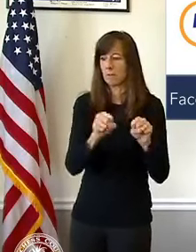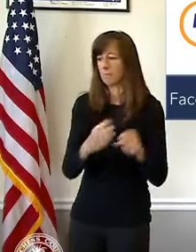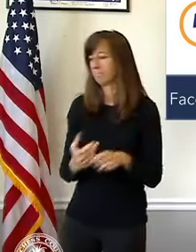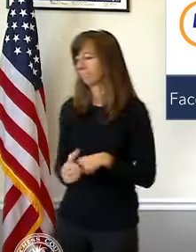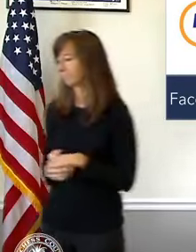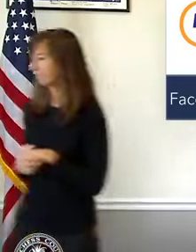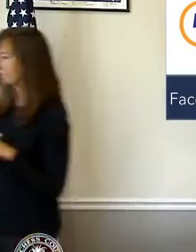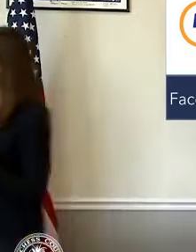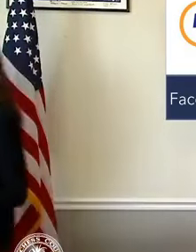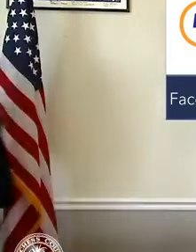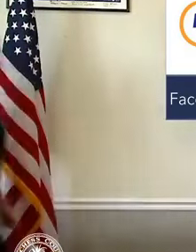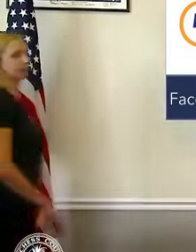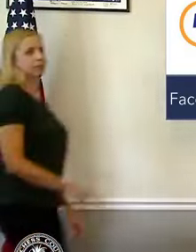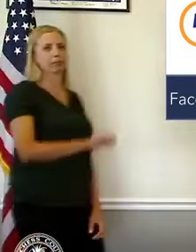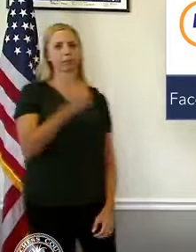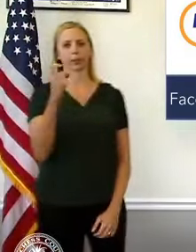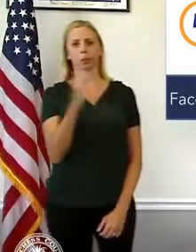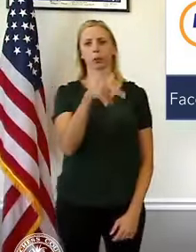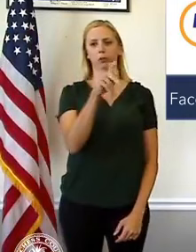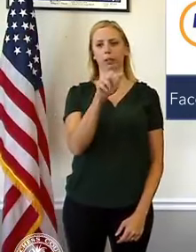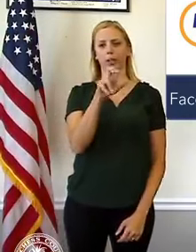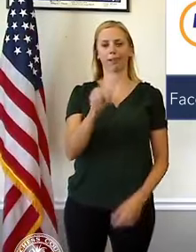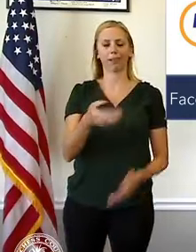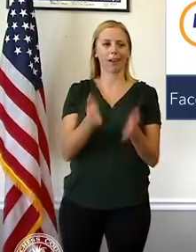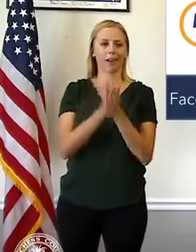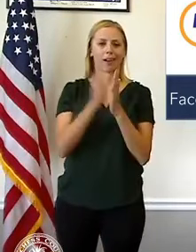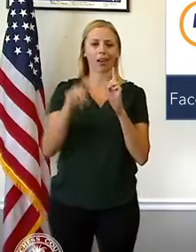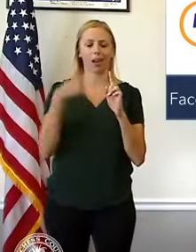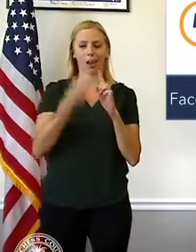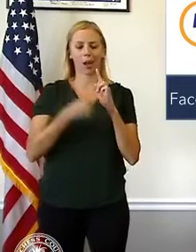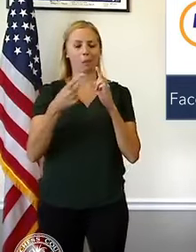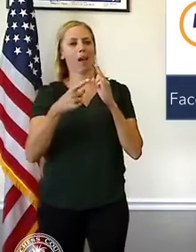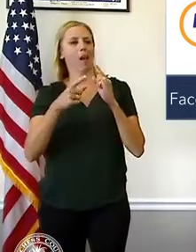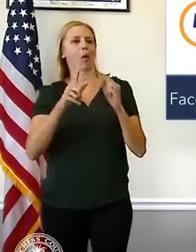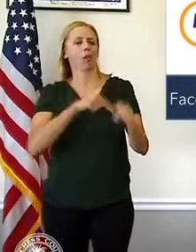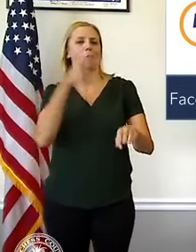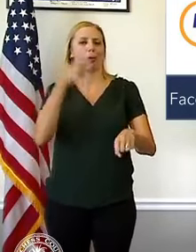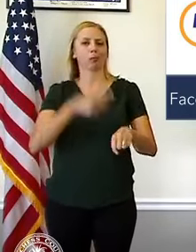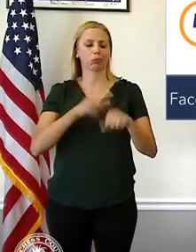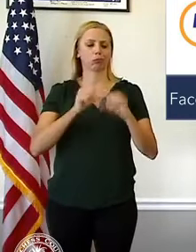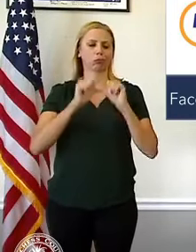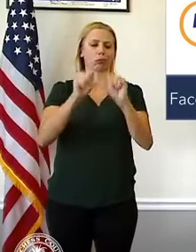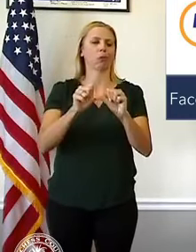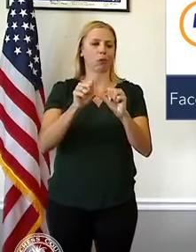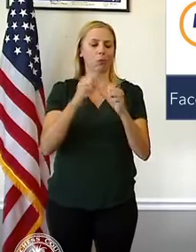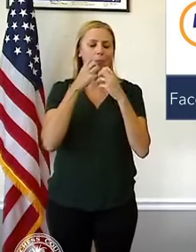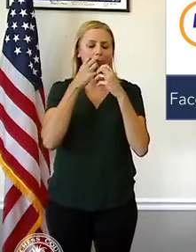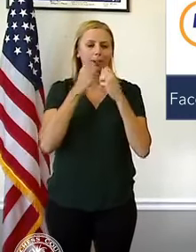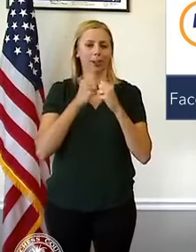is asking about long-term care facilities. We recognize that the